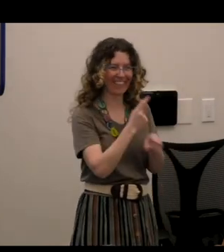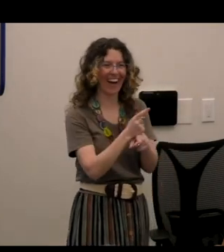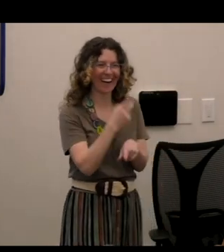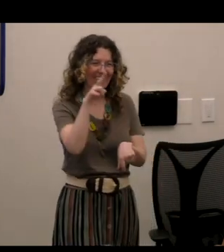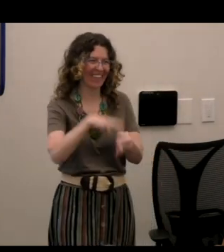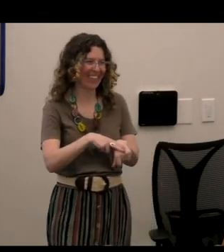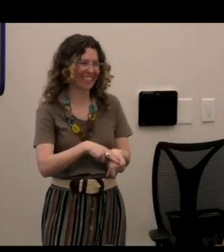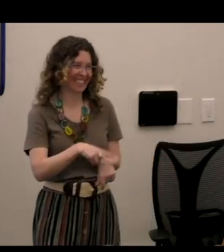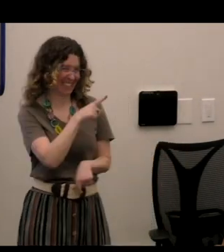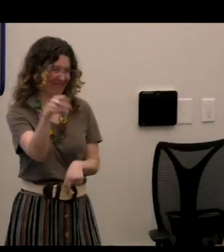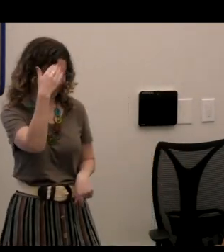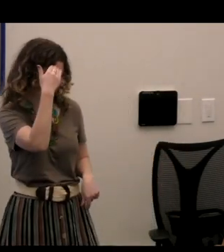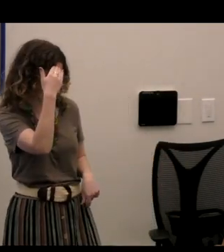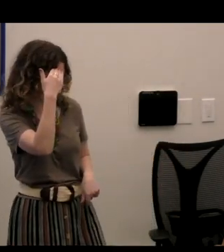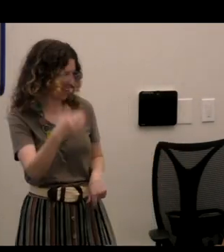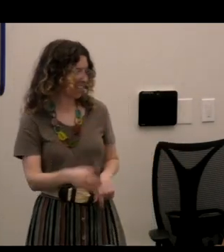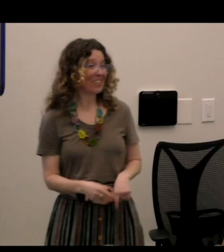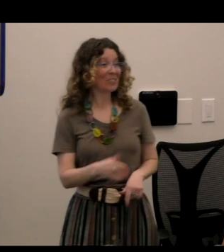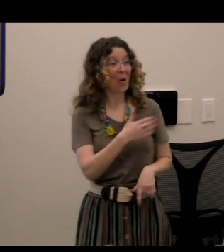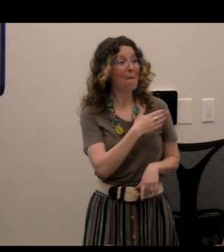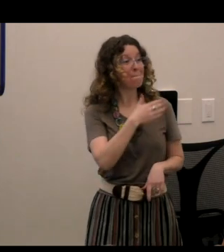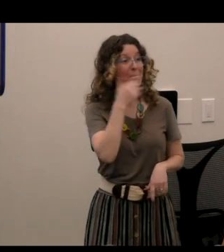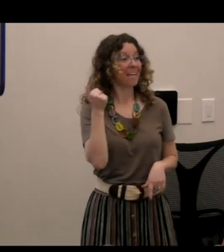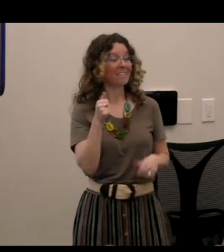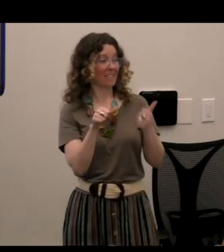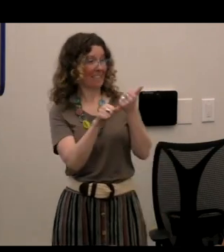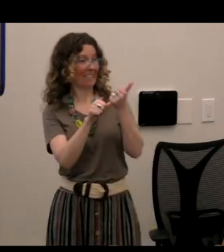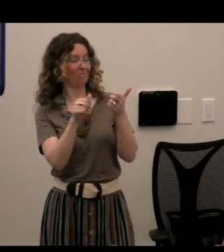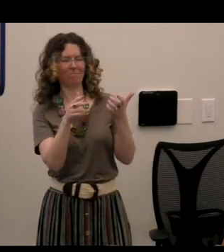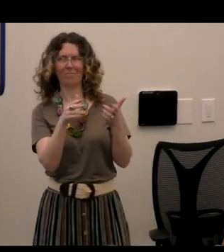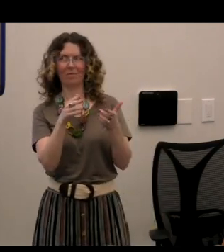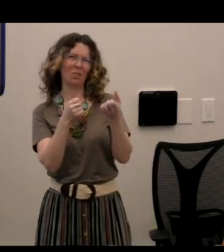Coda, right? Of course. I'm sure a lot of you know this one.